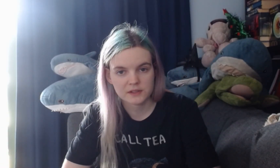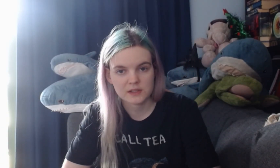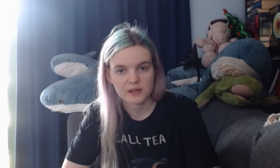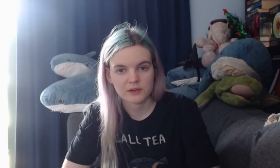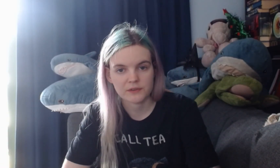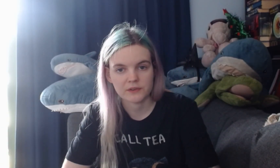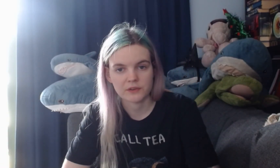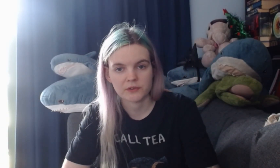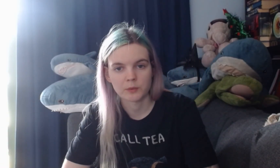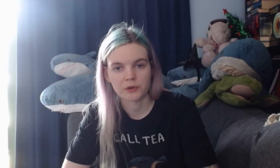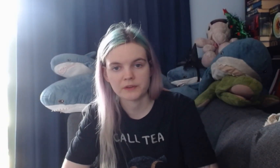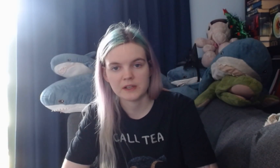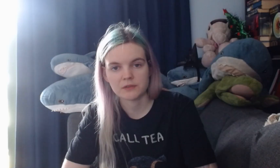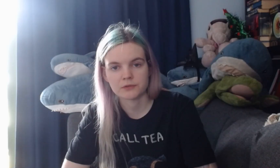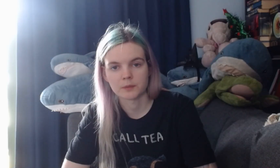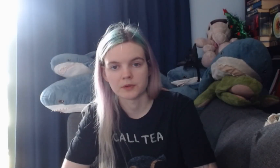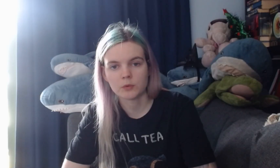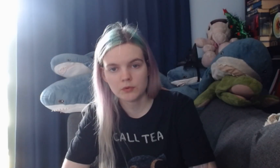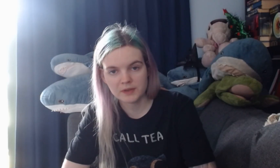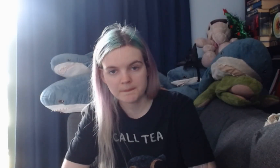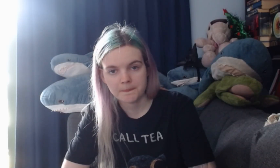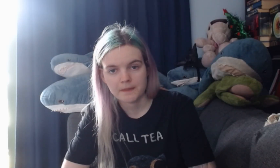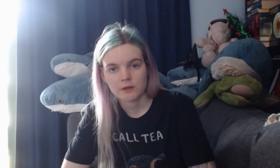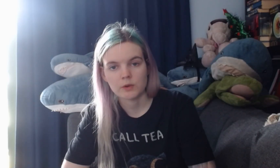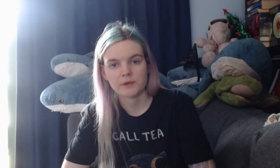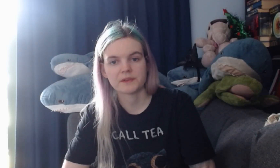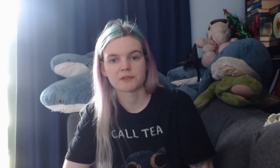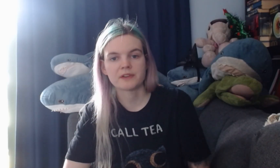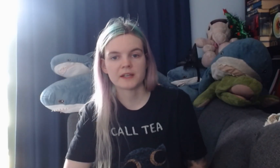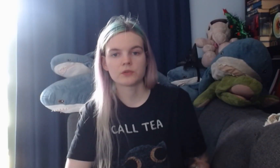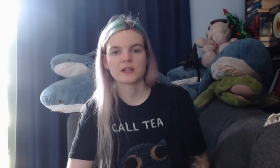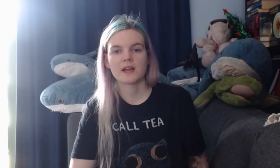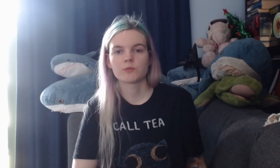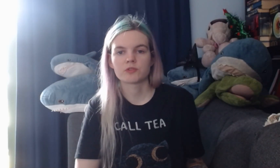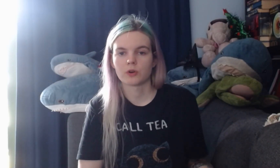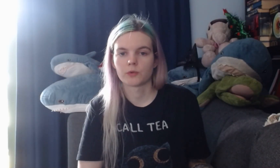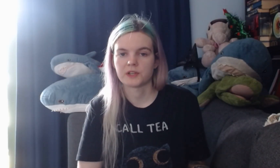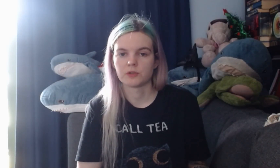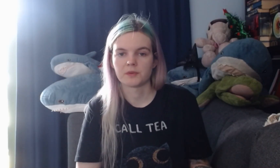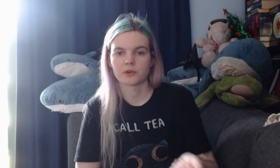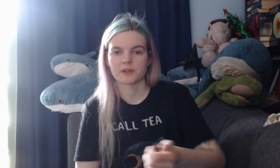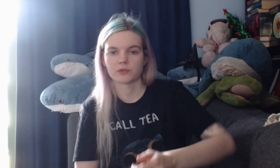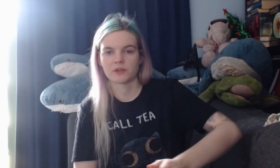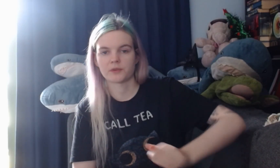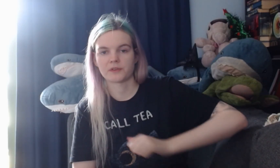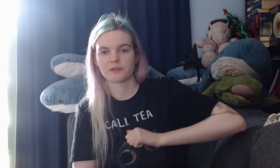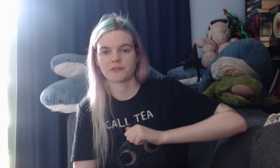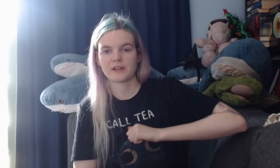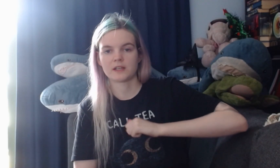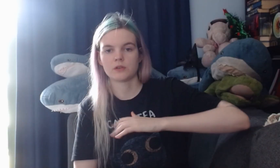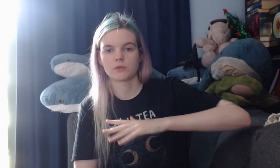there is a small scene from the movie where we see the thank you again, which we already knew beforehand. So that was the thank you.